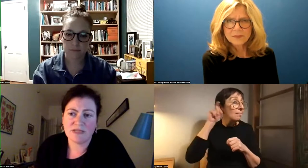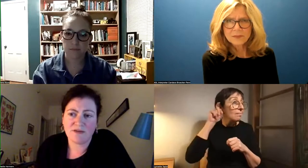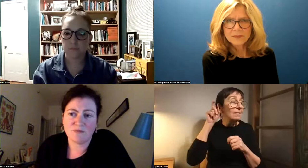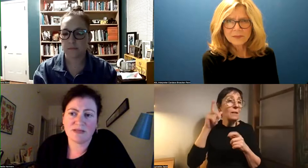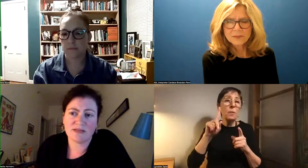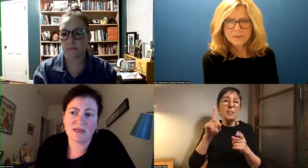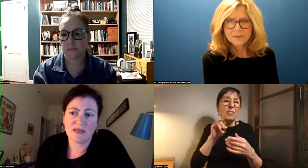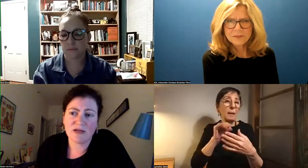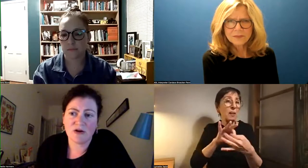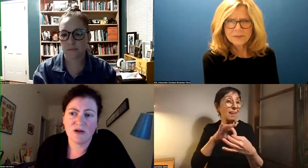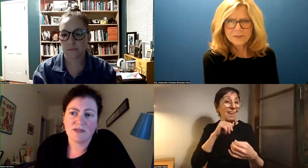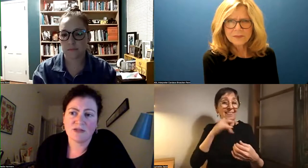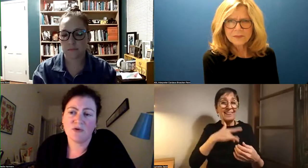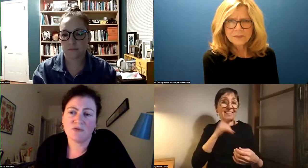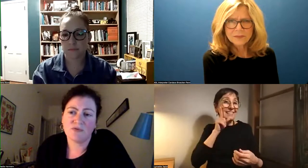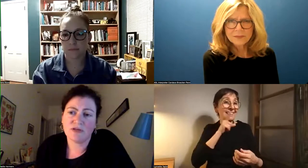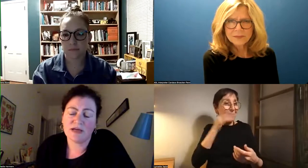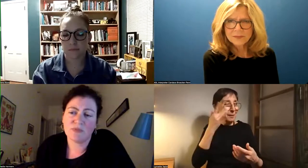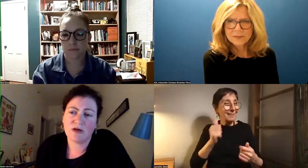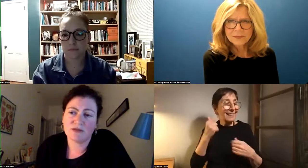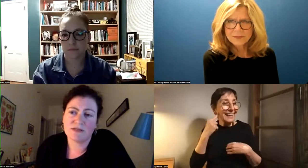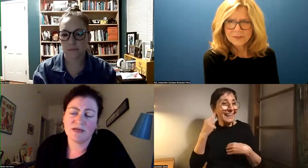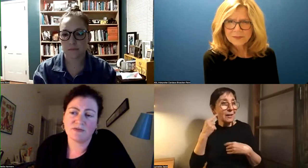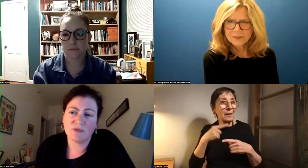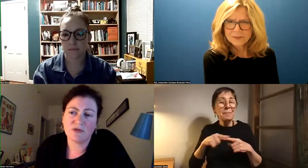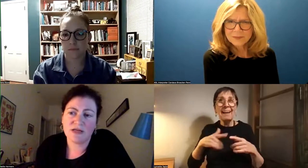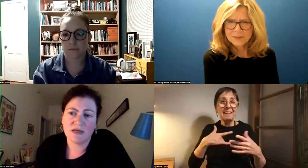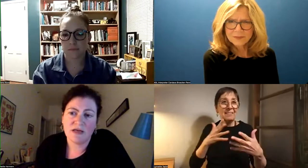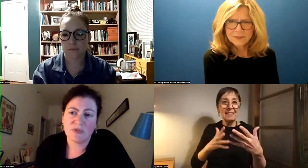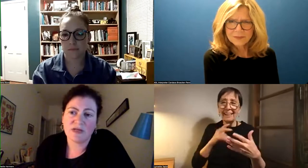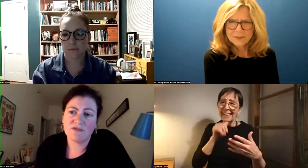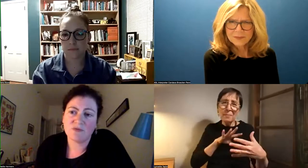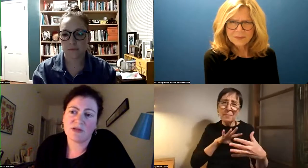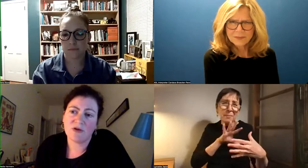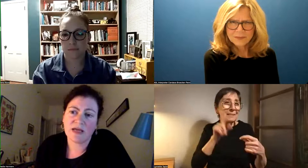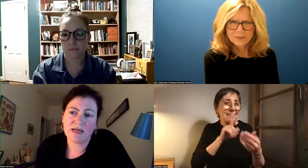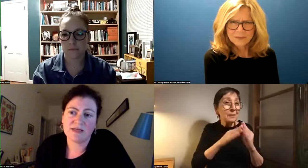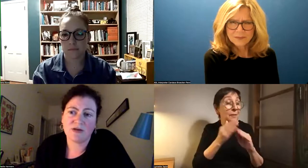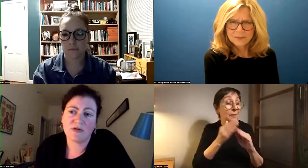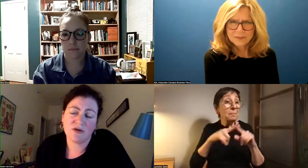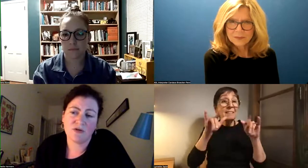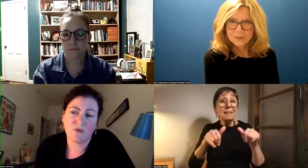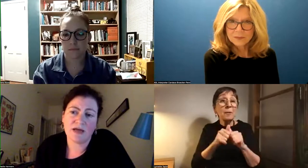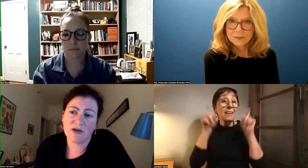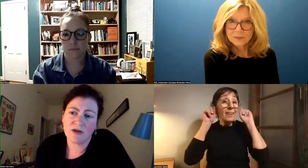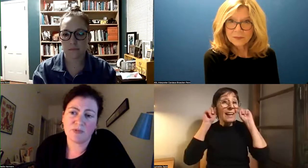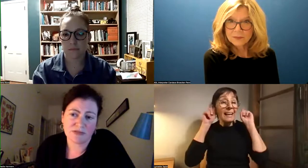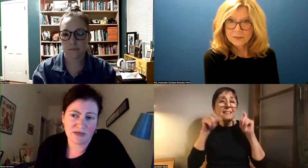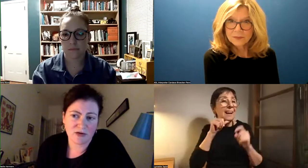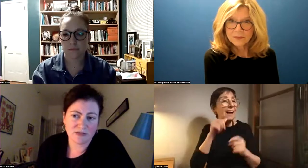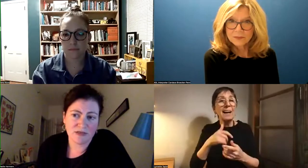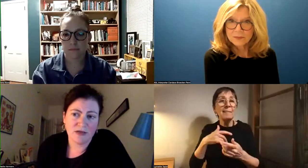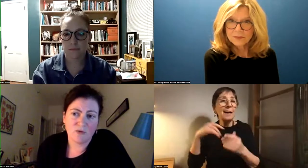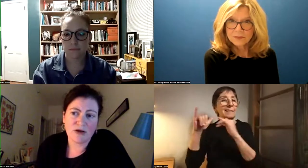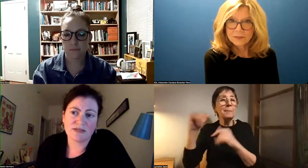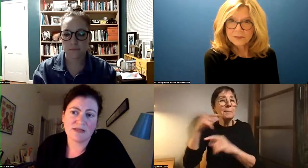myself deaf because I hear, so I don't feel like I belong to the deaf community, but even with hearing aids, I don't hear the way a hearing person